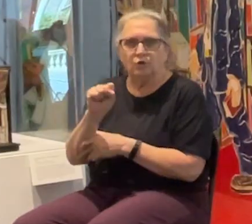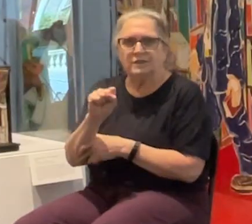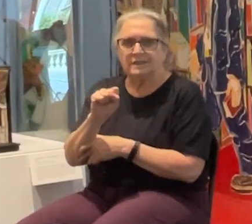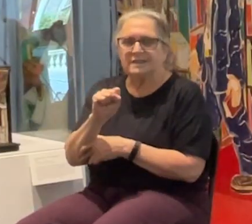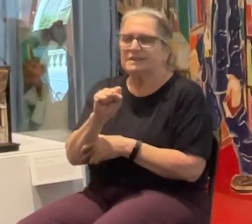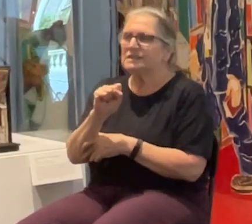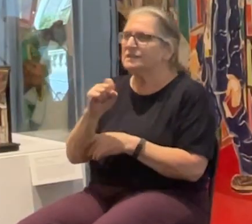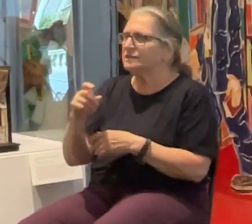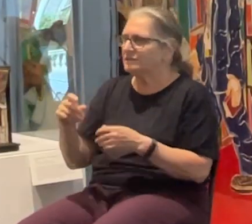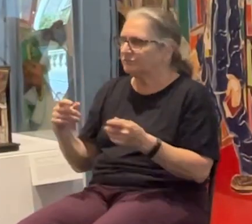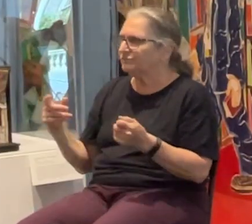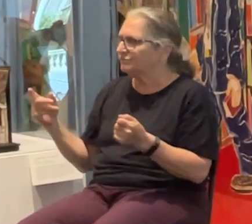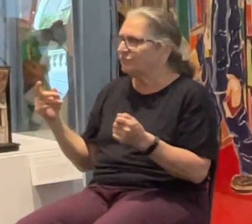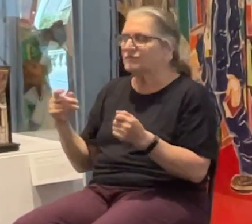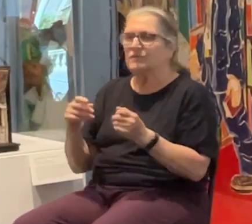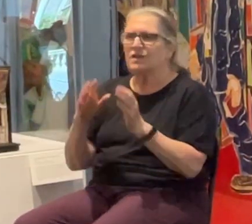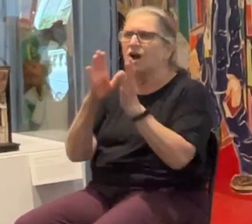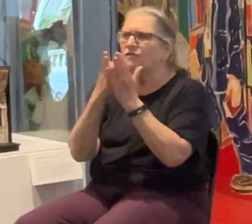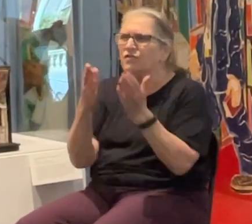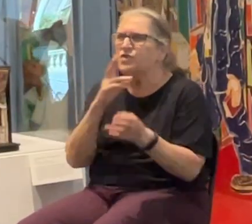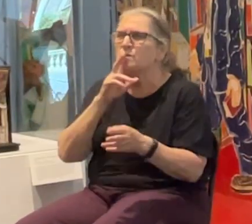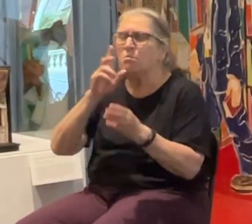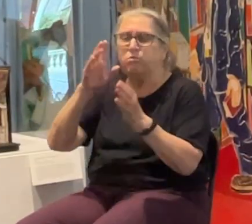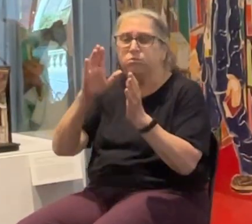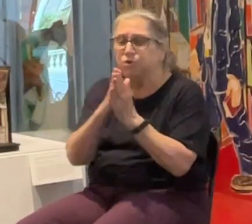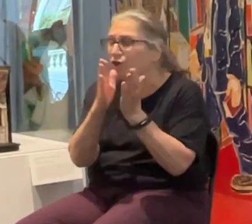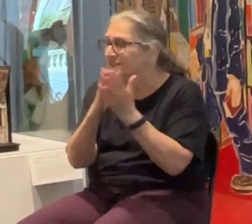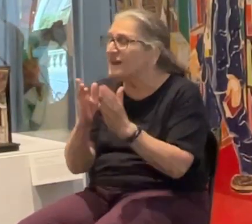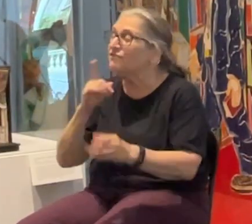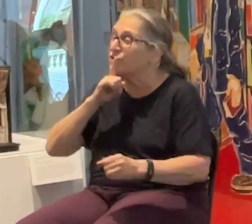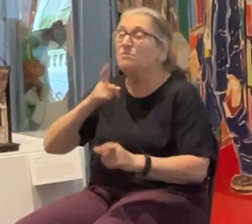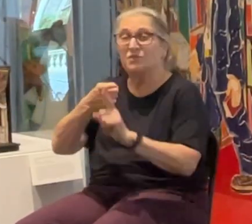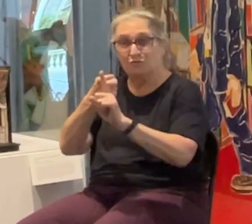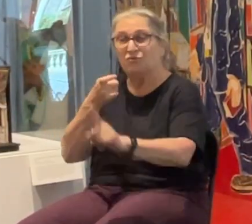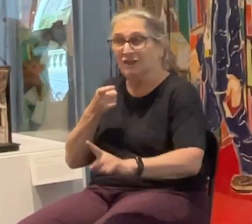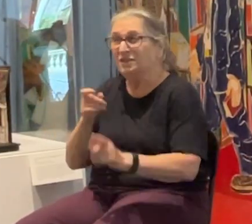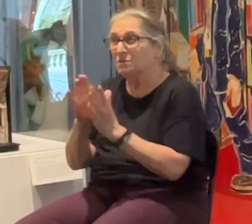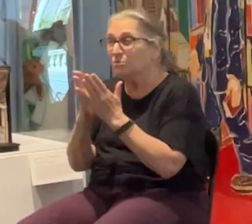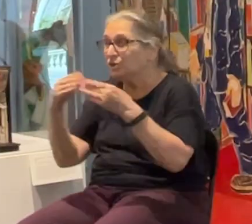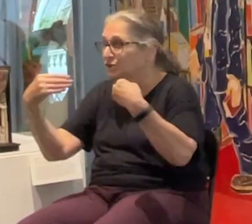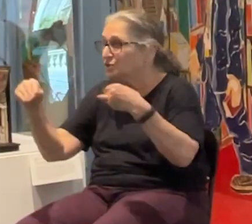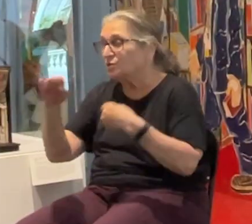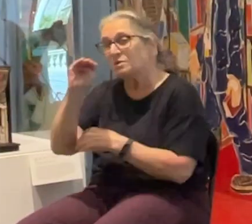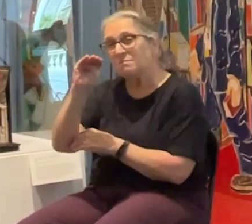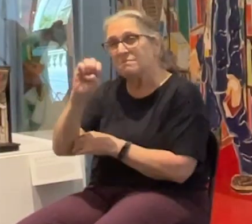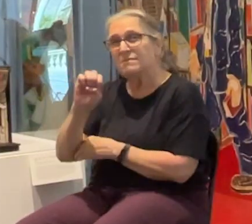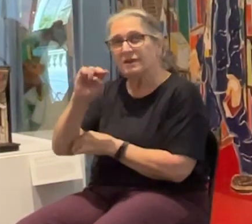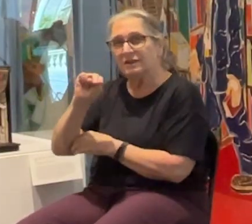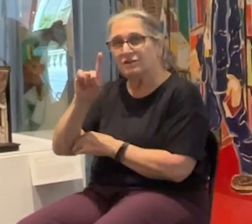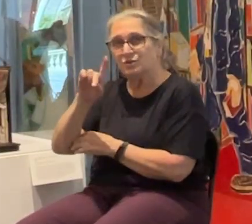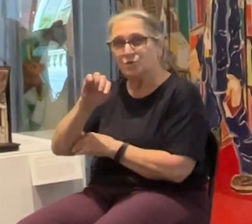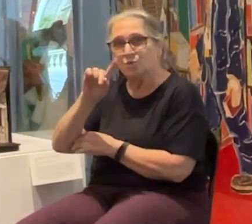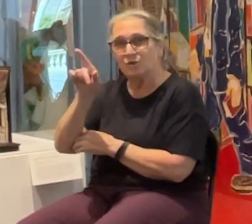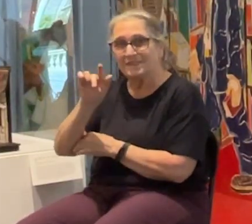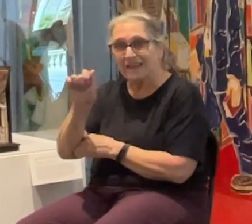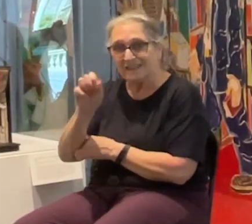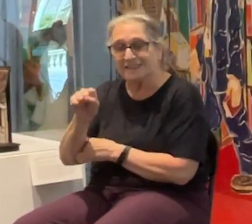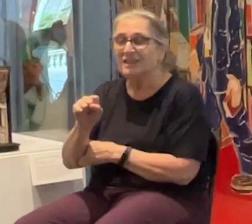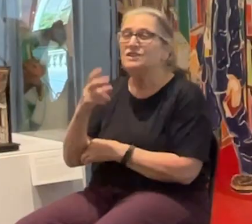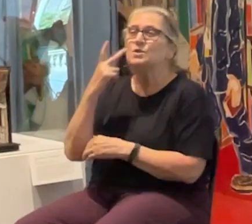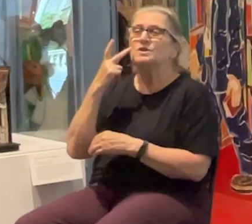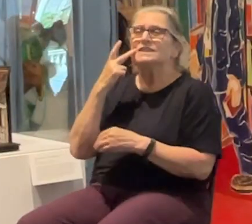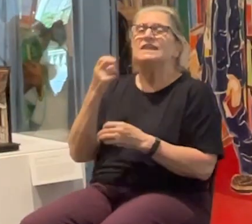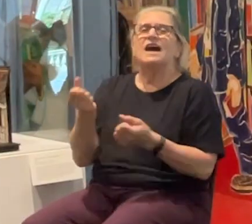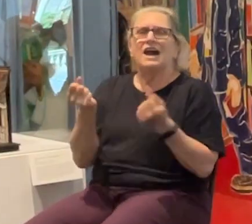outside of the actual Mendoza's. So, you know, we included a few photographs in the show so that you can see how much he was